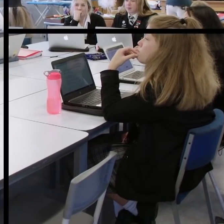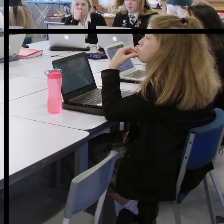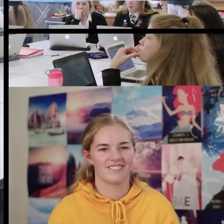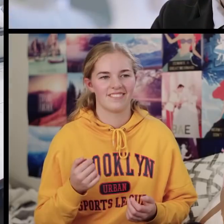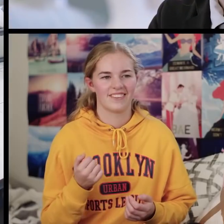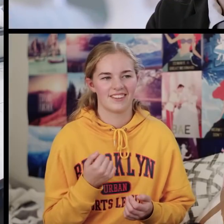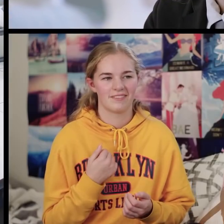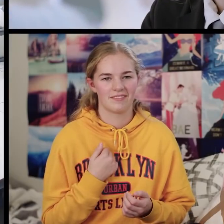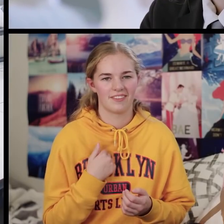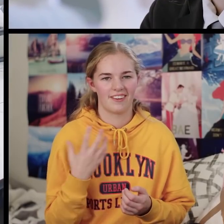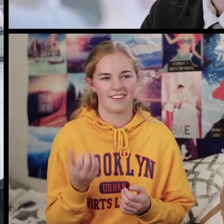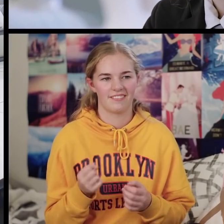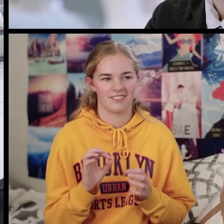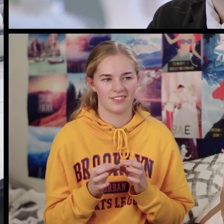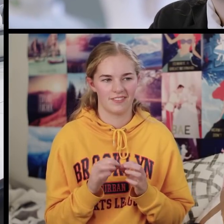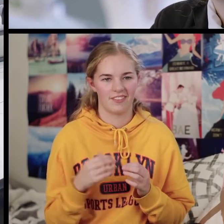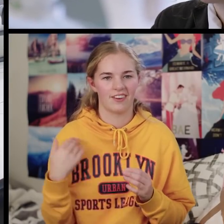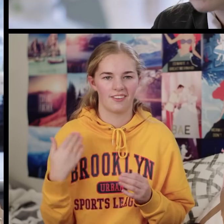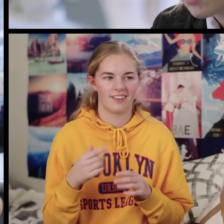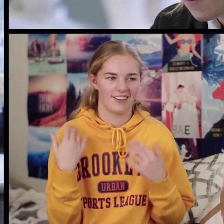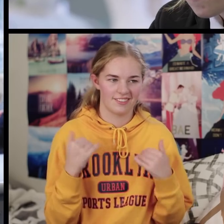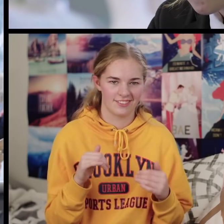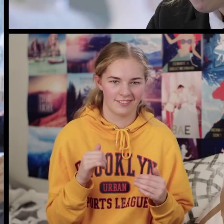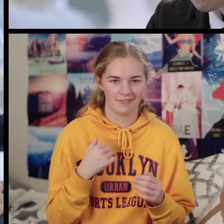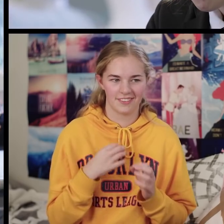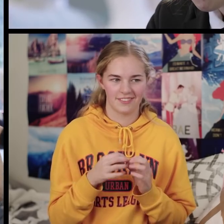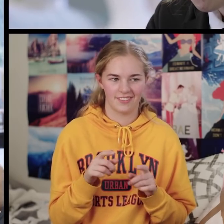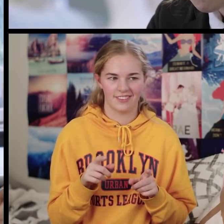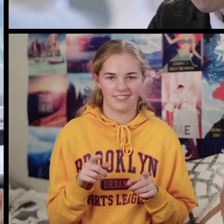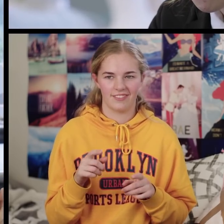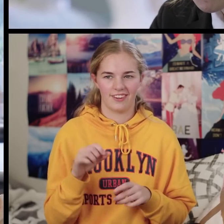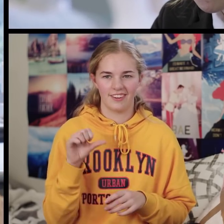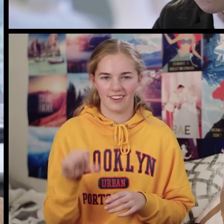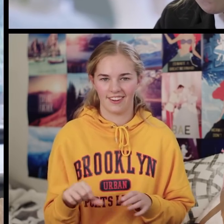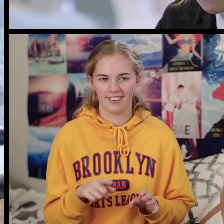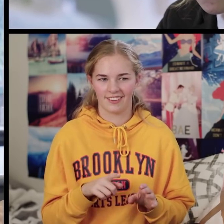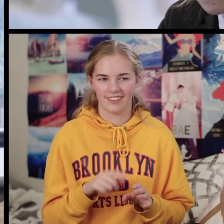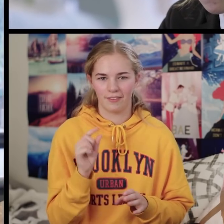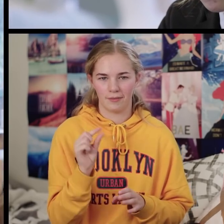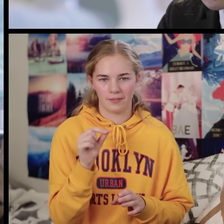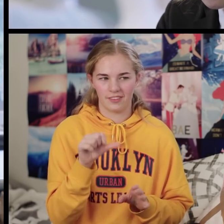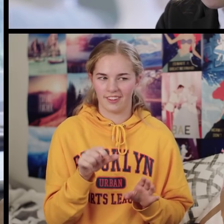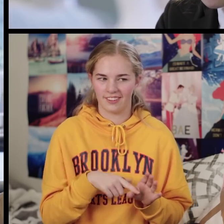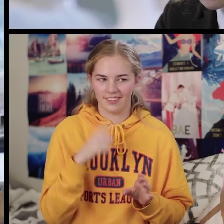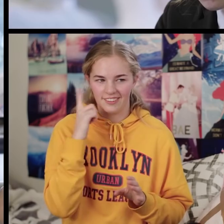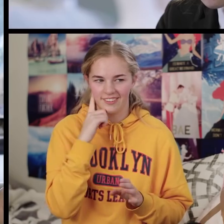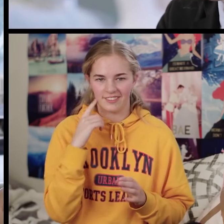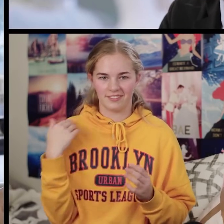great. I've had an interpreter for quite a long time, Angela. She's been with me almost 9 years, since I was